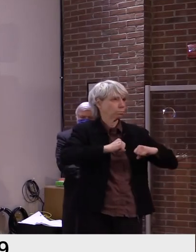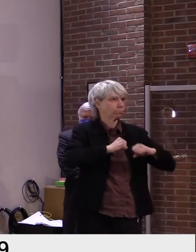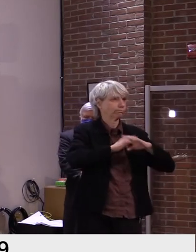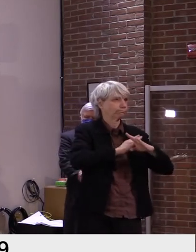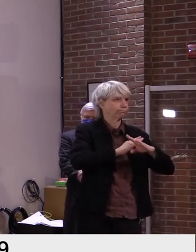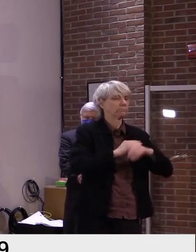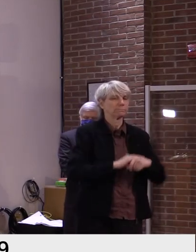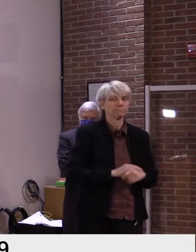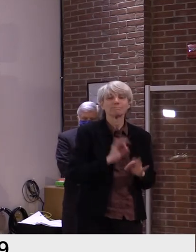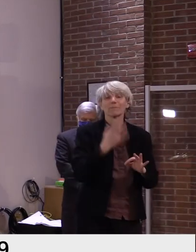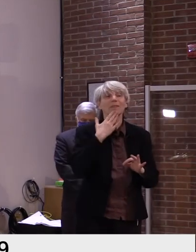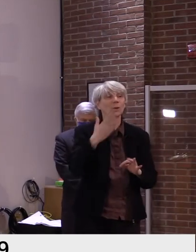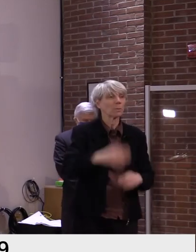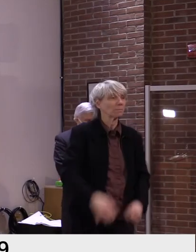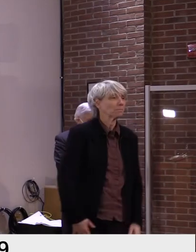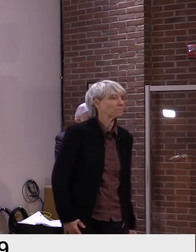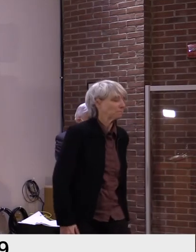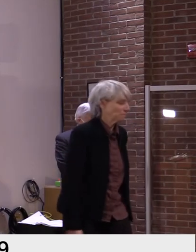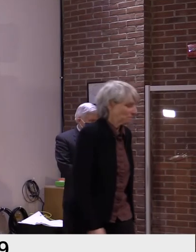Okay. Thank you, everyone.